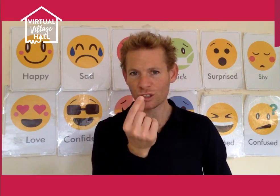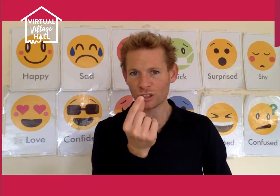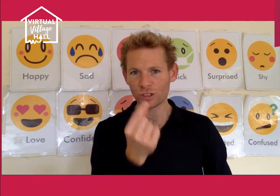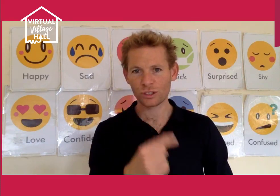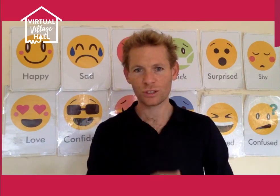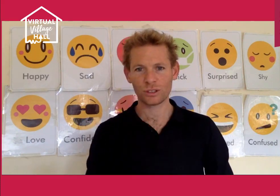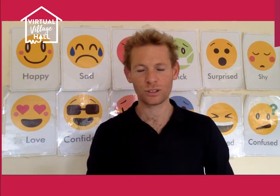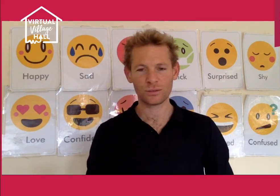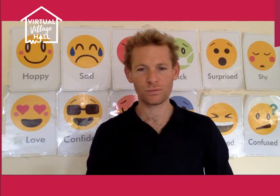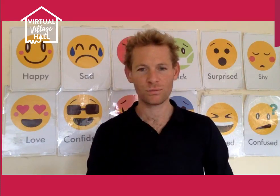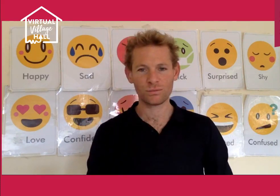Witch.